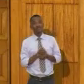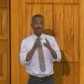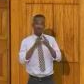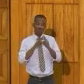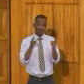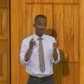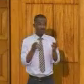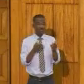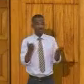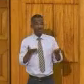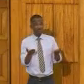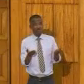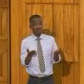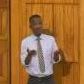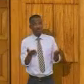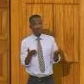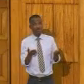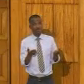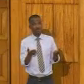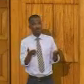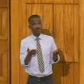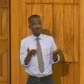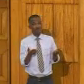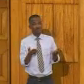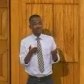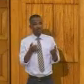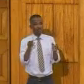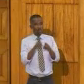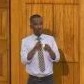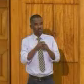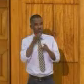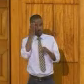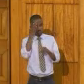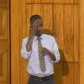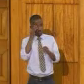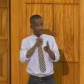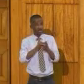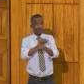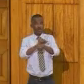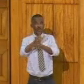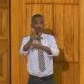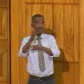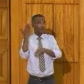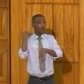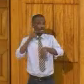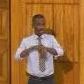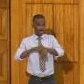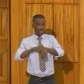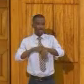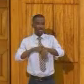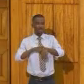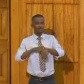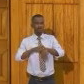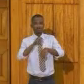So going forward, we also know that as part of COVID, a lot of private laboratories